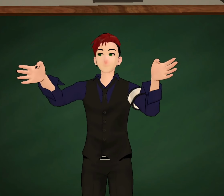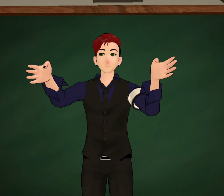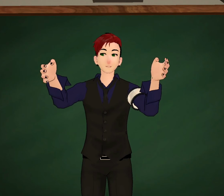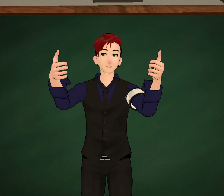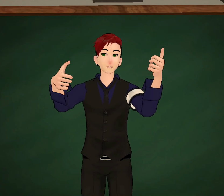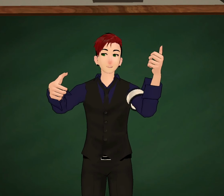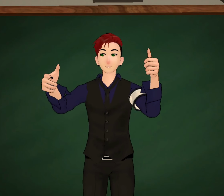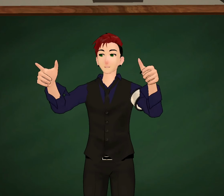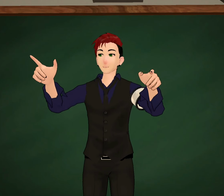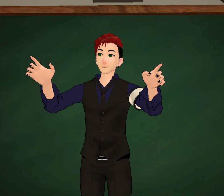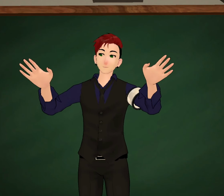Anybody else? Anybody?